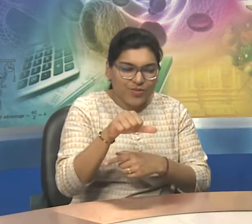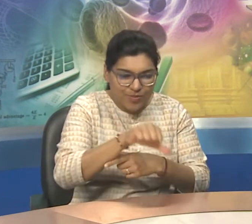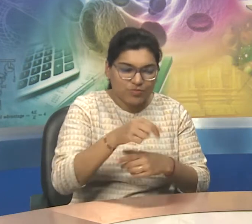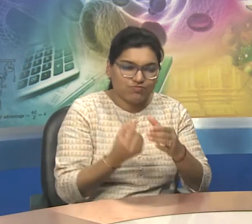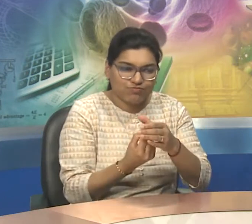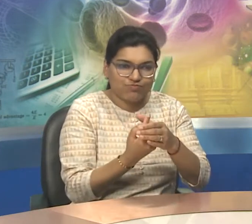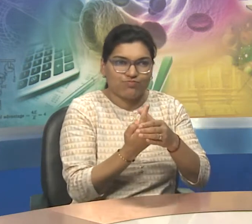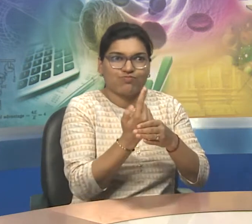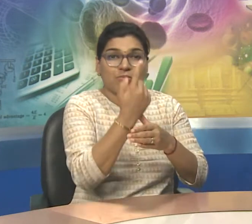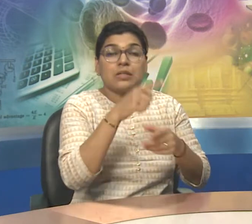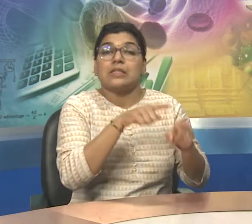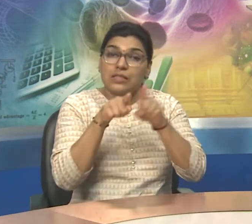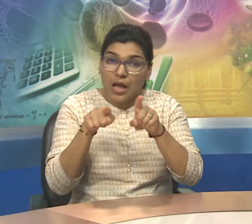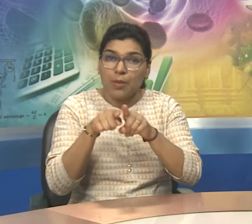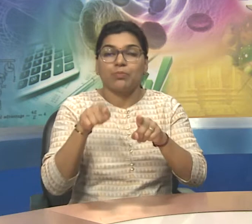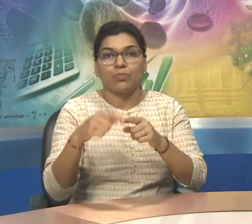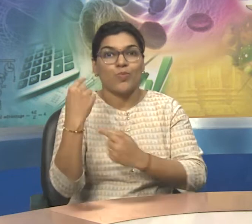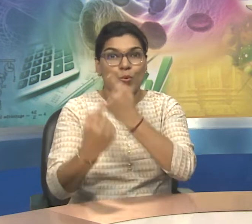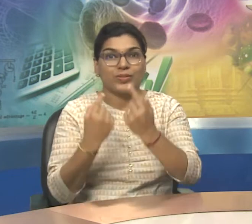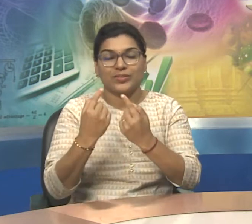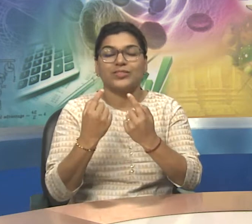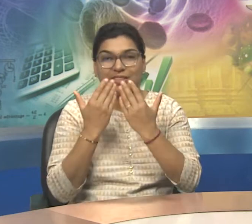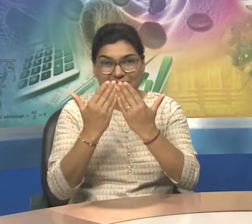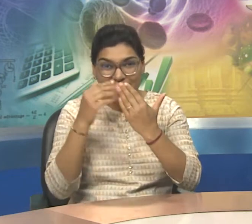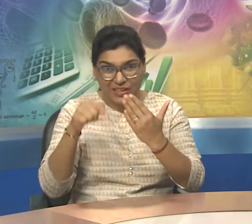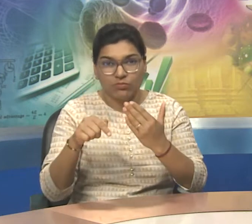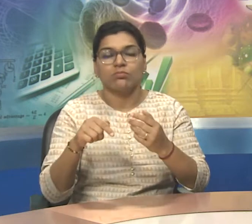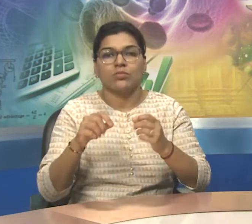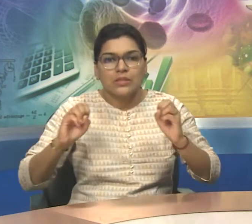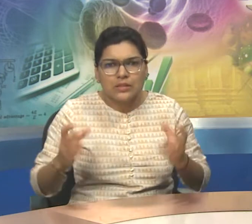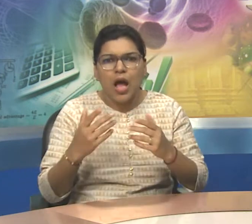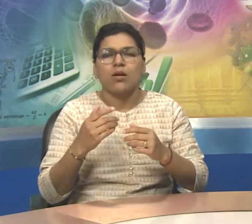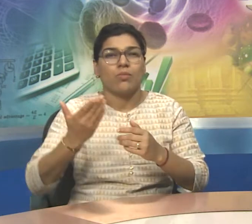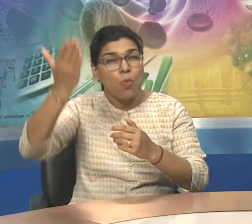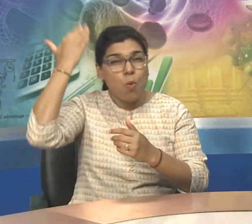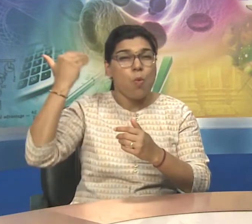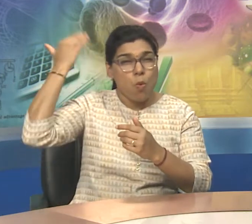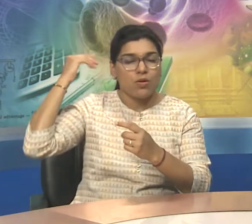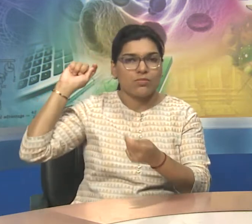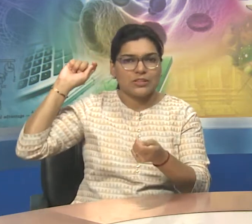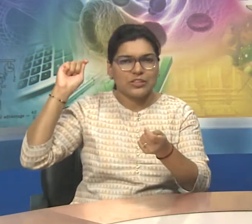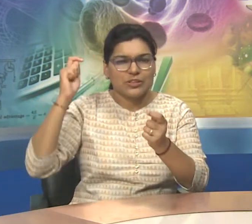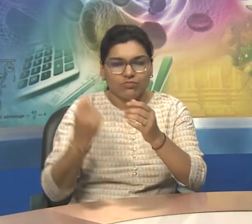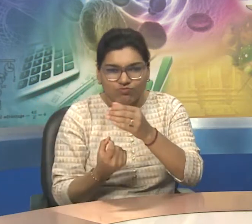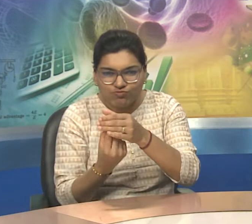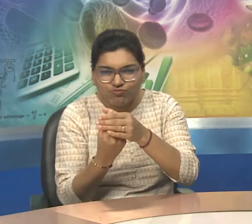Emergence is how the thing has started.